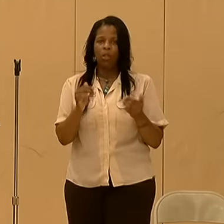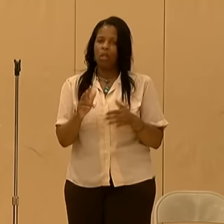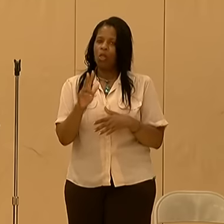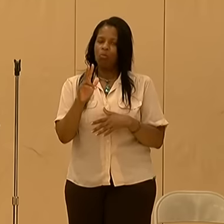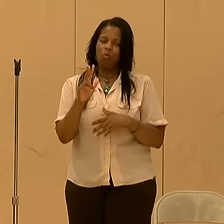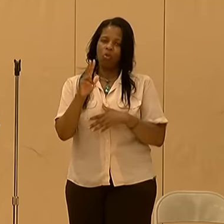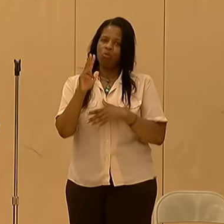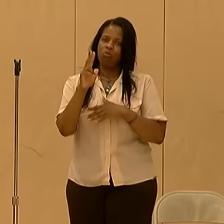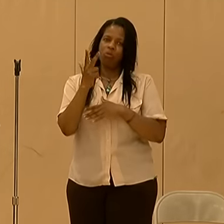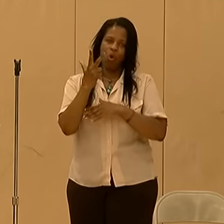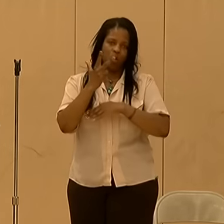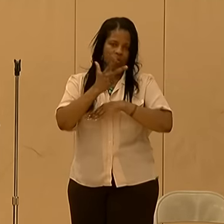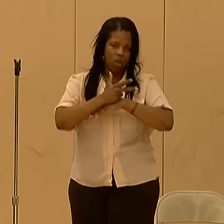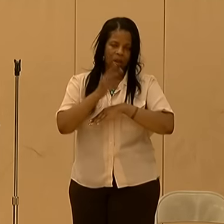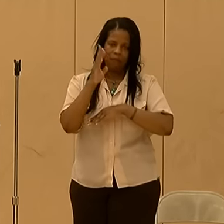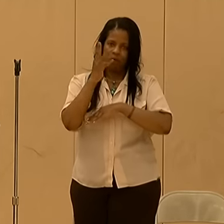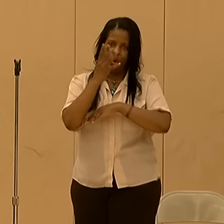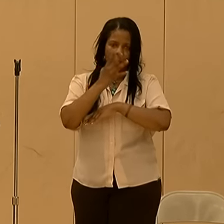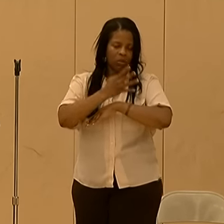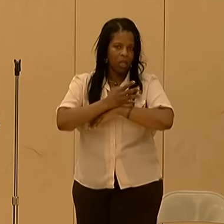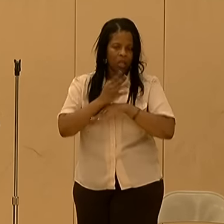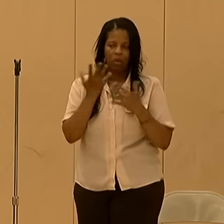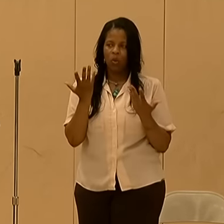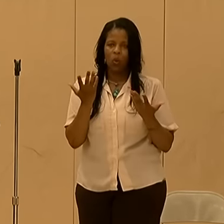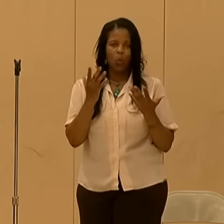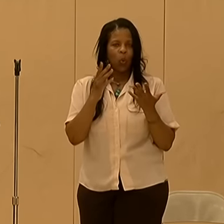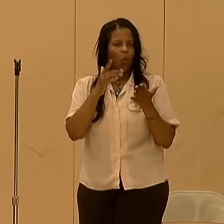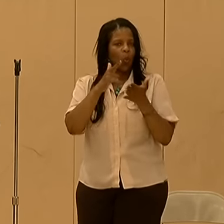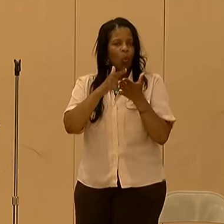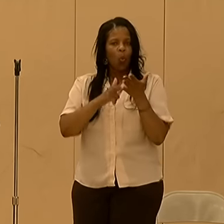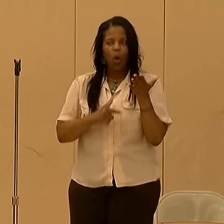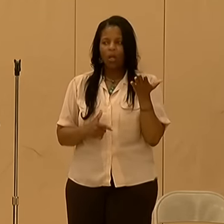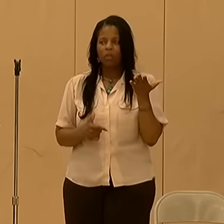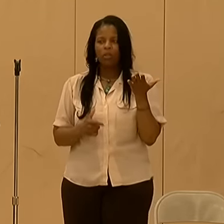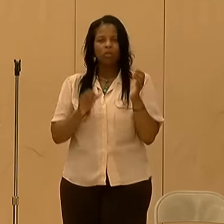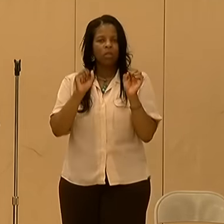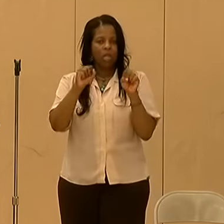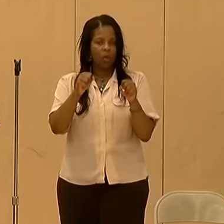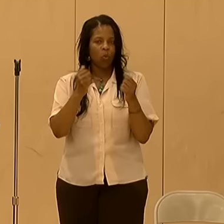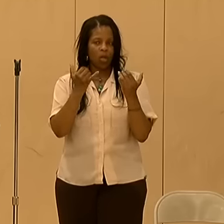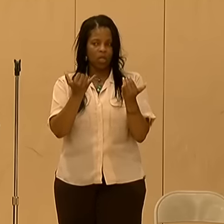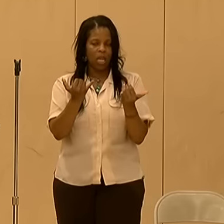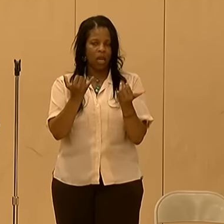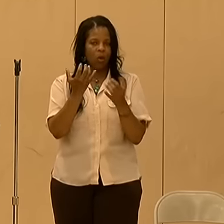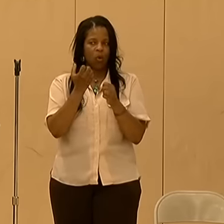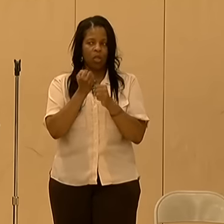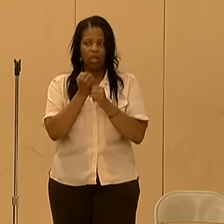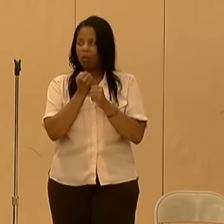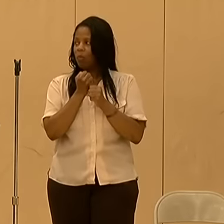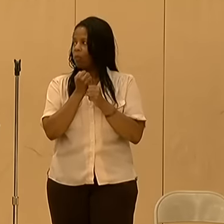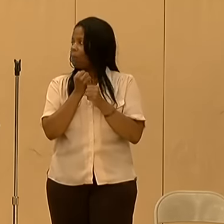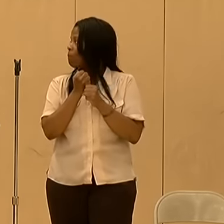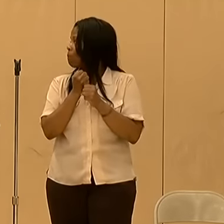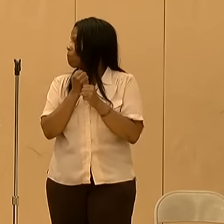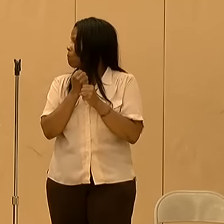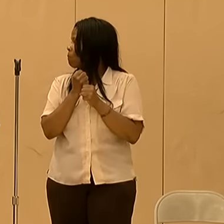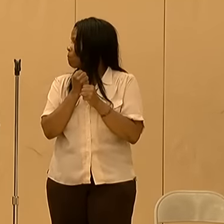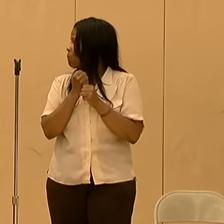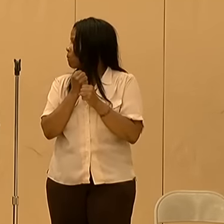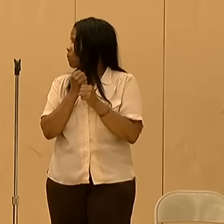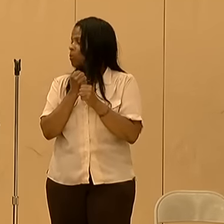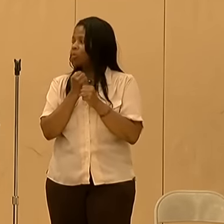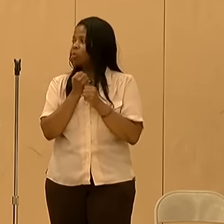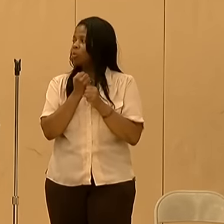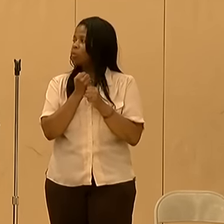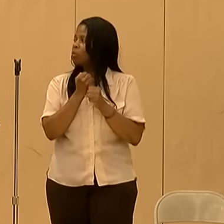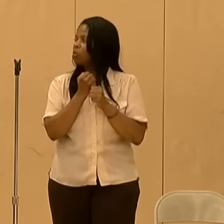day 4, and beyond, what means can we now get some additional... I can answer the animal services.